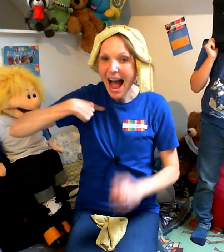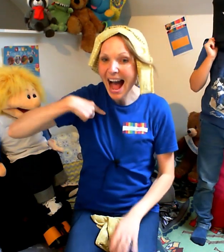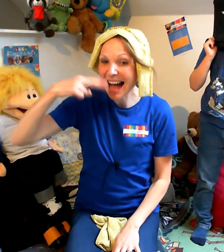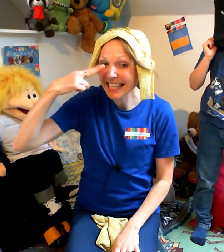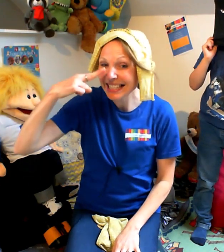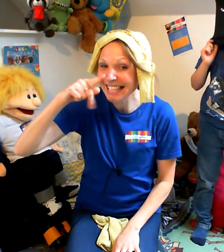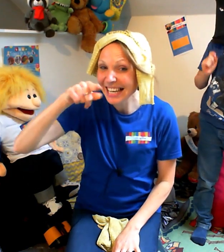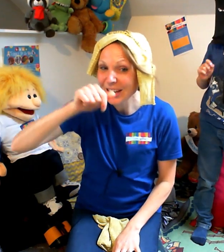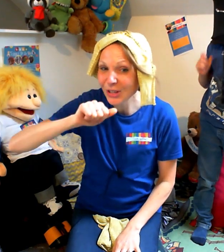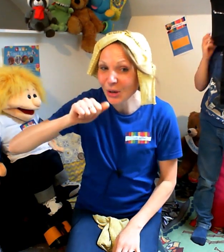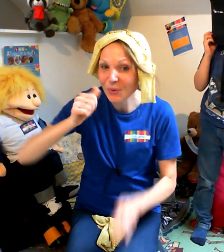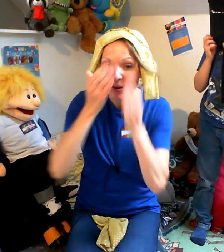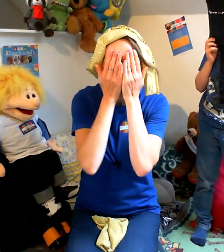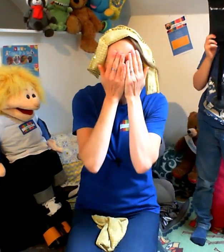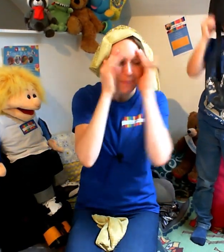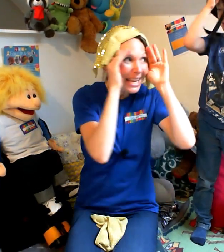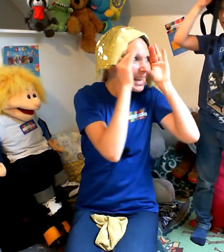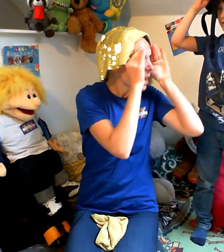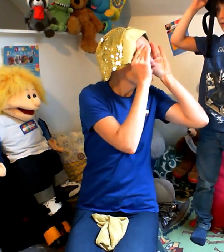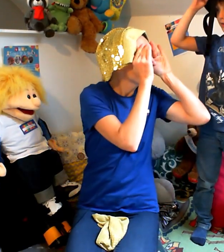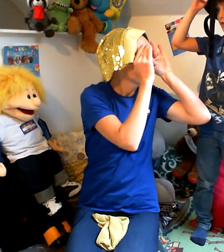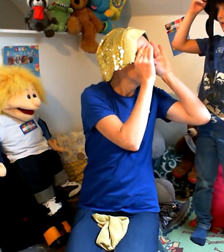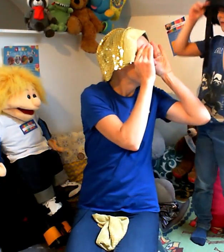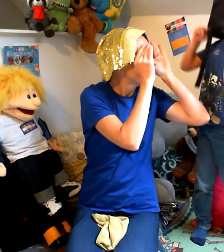peekaboo, I see you, peekaboo,